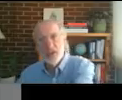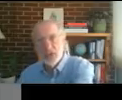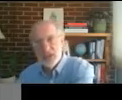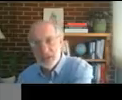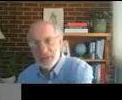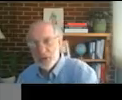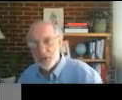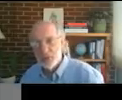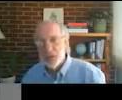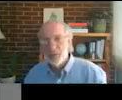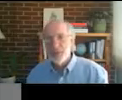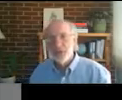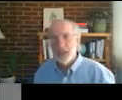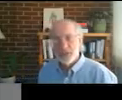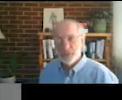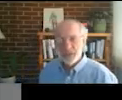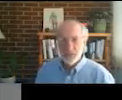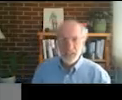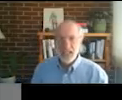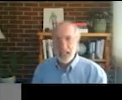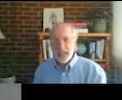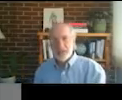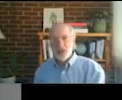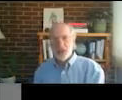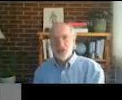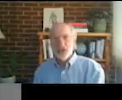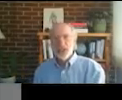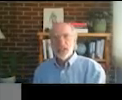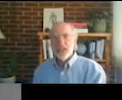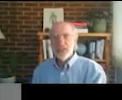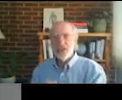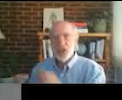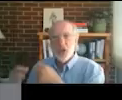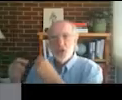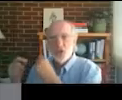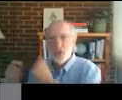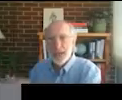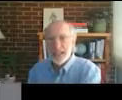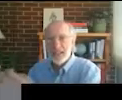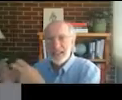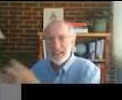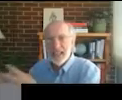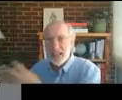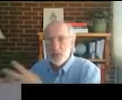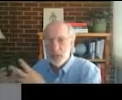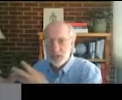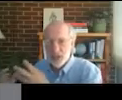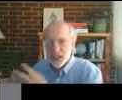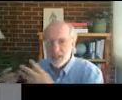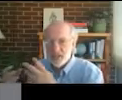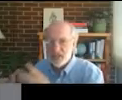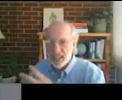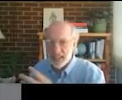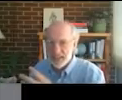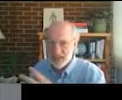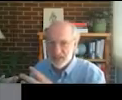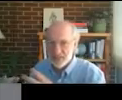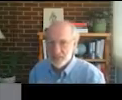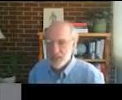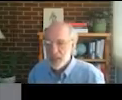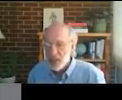to increase the future probability of the behavior is directly getting what the child